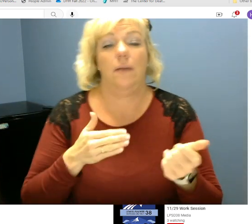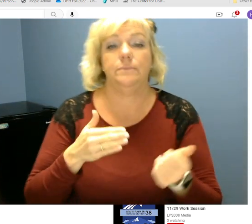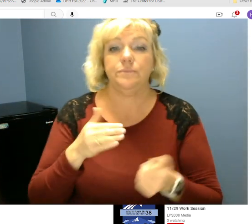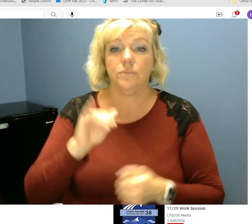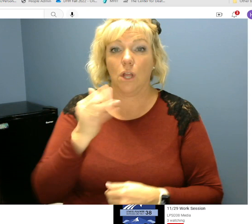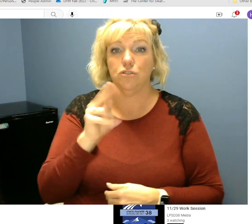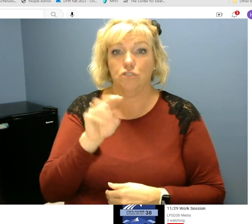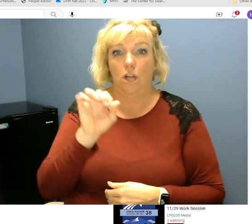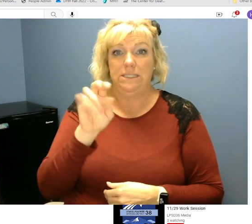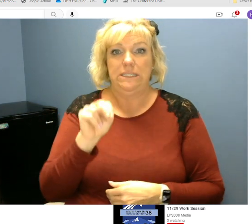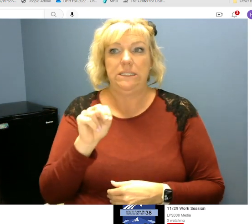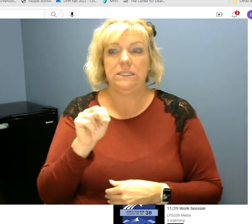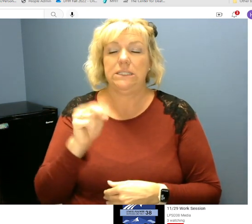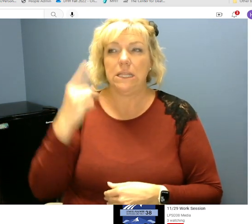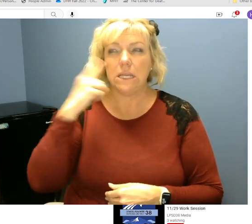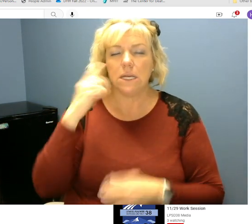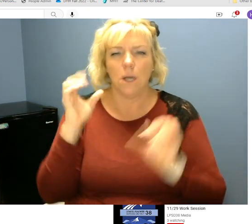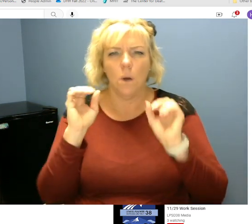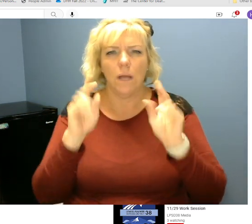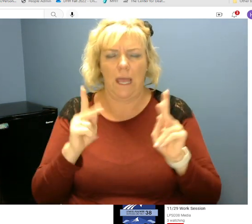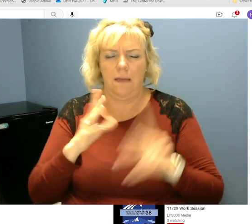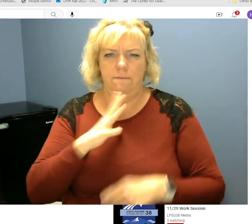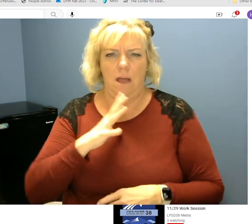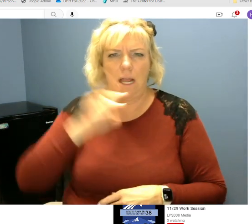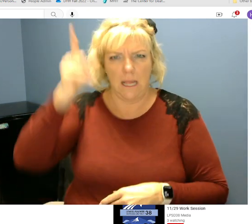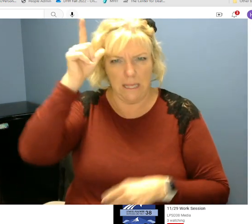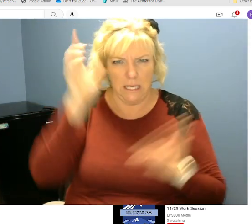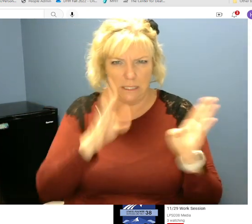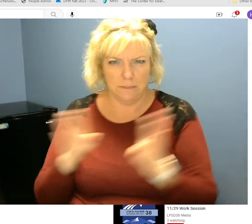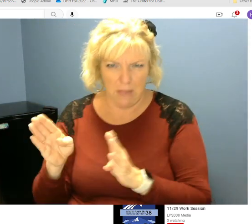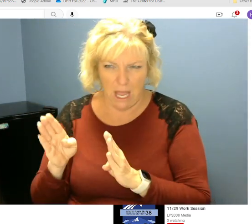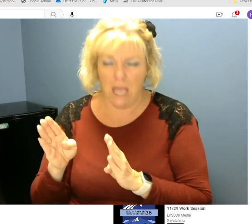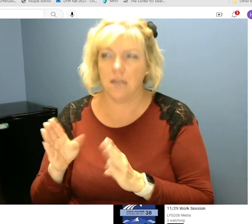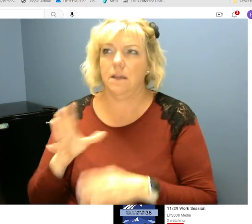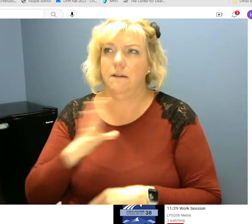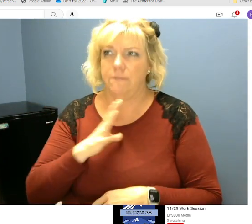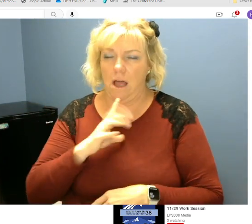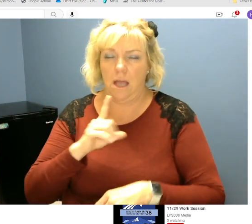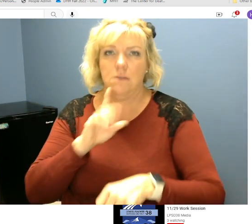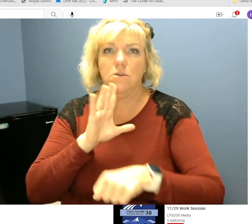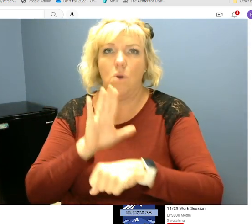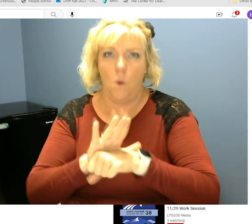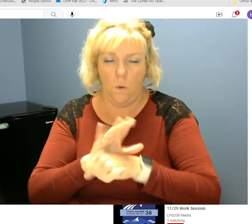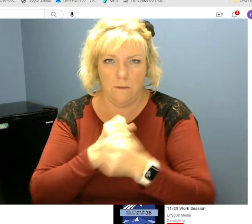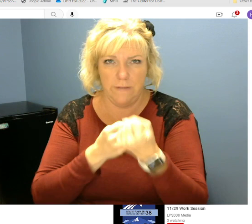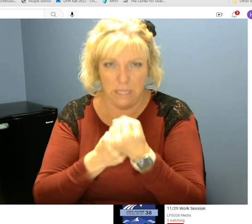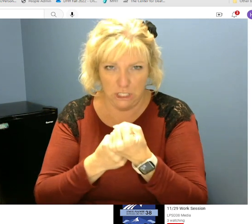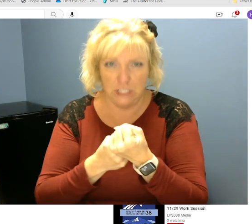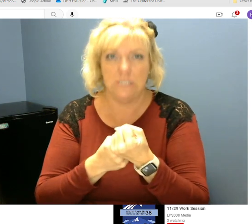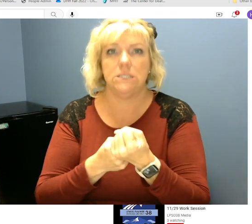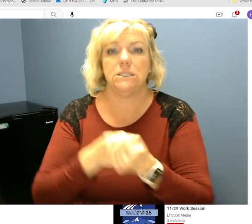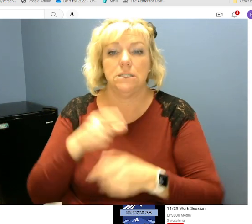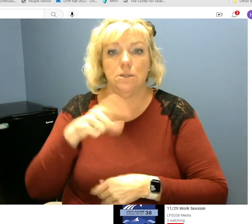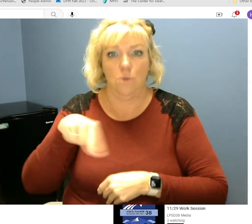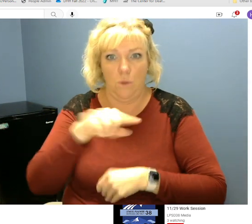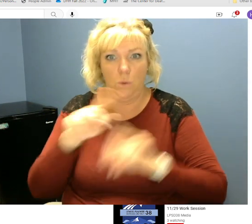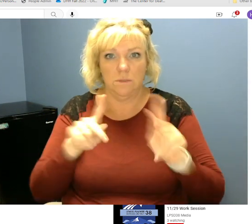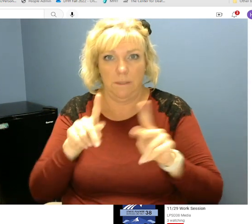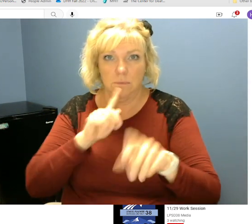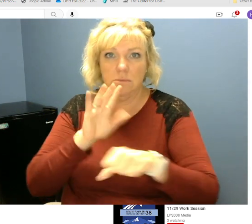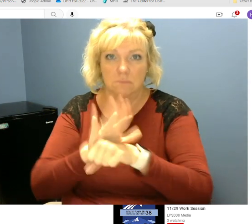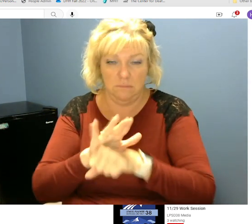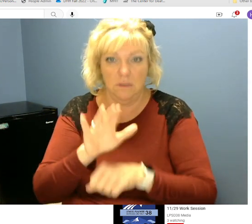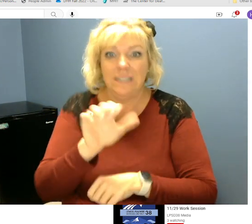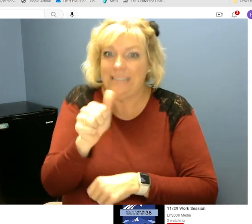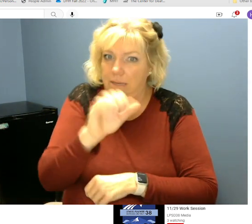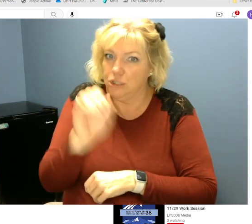When 10% of people who have voted in 1860 swear an oath of allegiance, the whole state can come back in. So it's super easy.